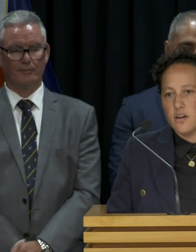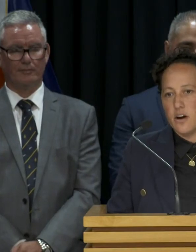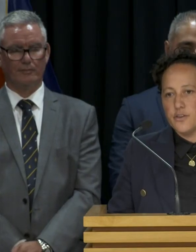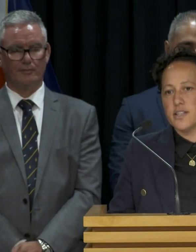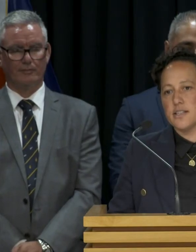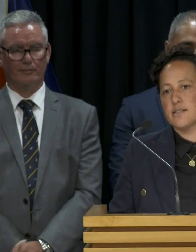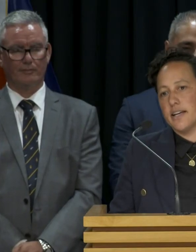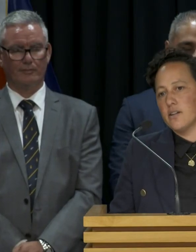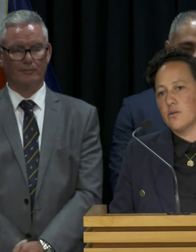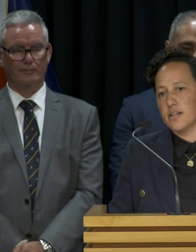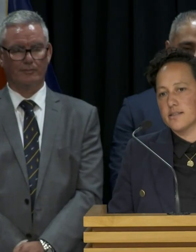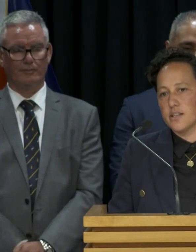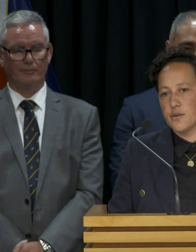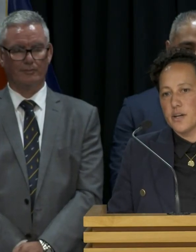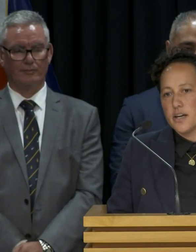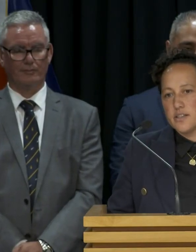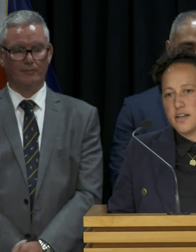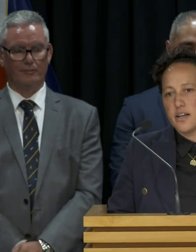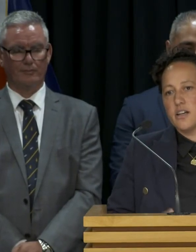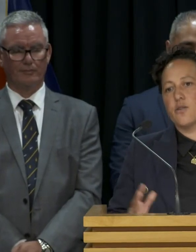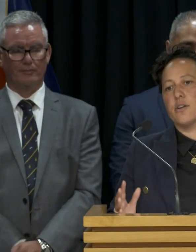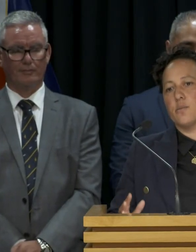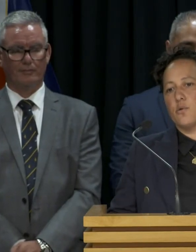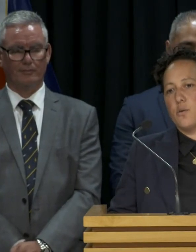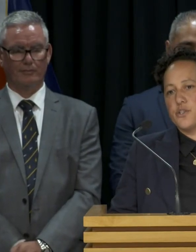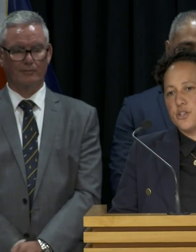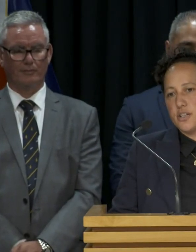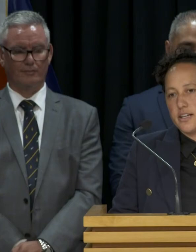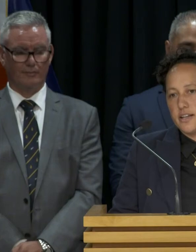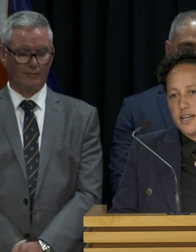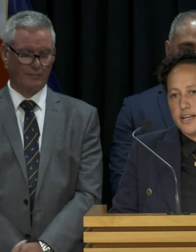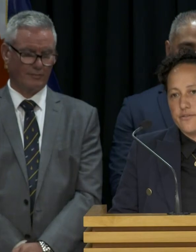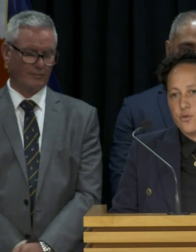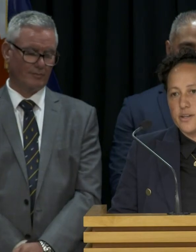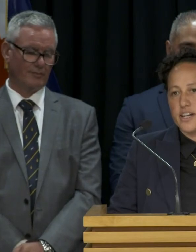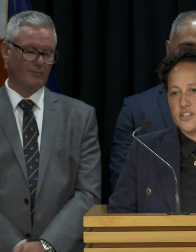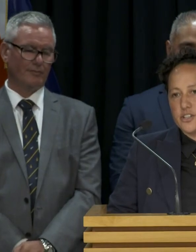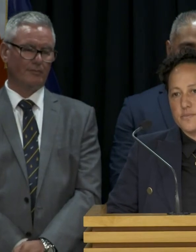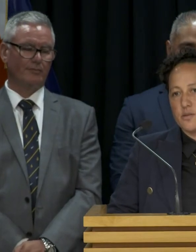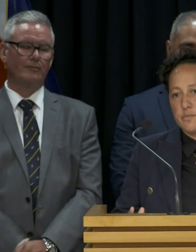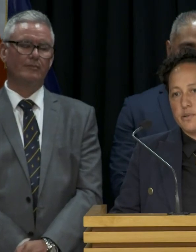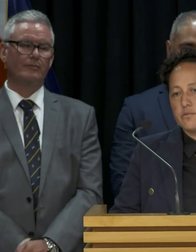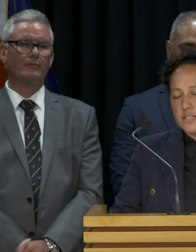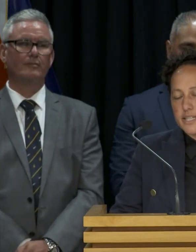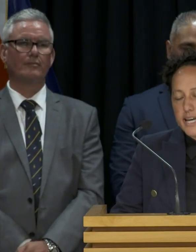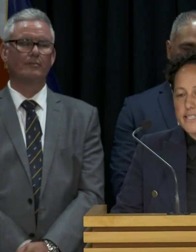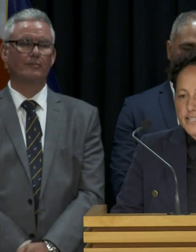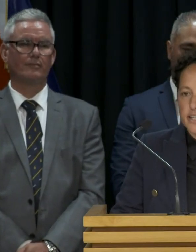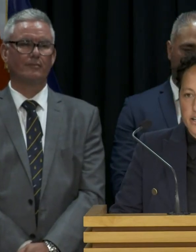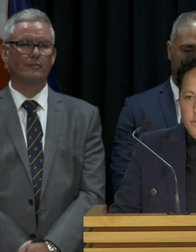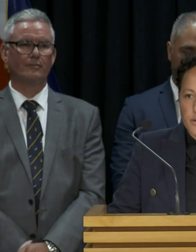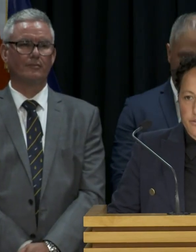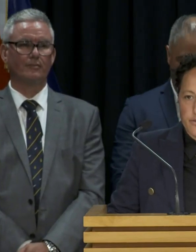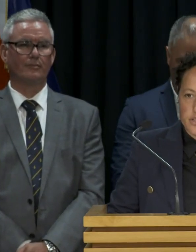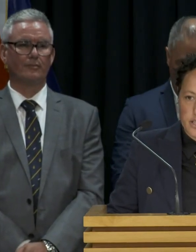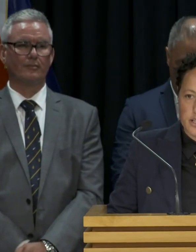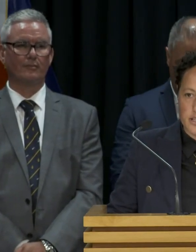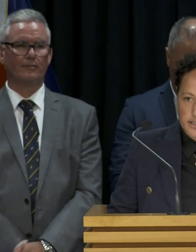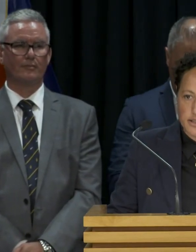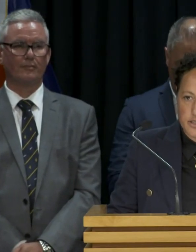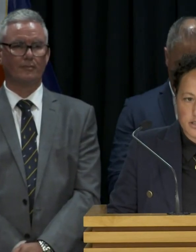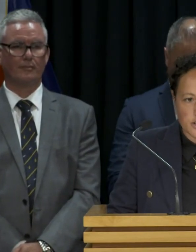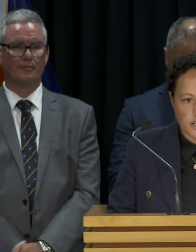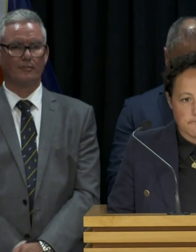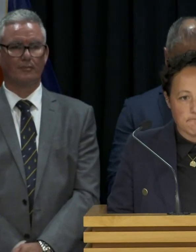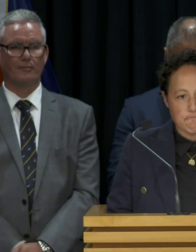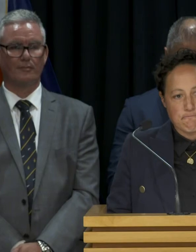40% of New Zealand's land holdings. So there's an incredible opportunity for relationships to be built and enhanced, and I'm looking forward to the